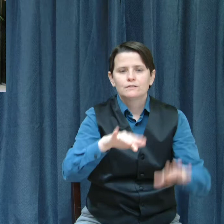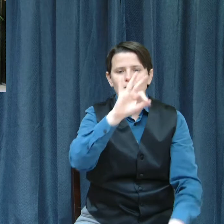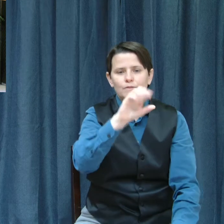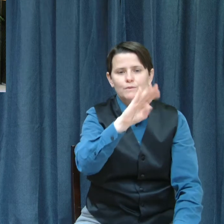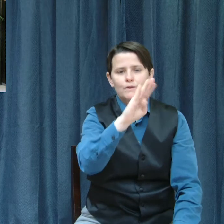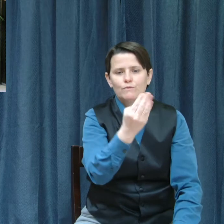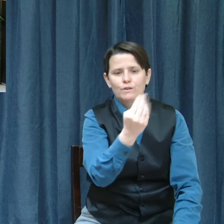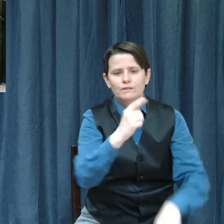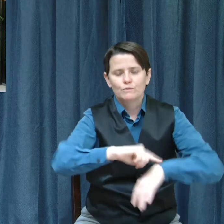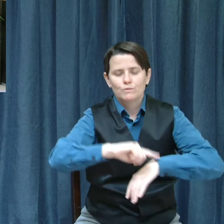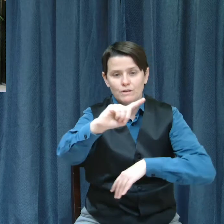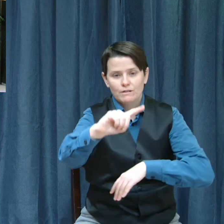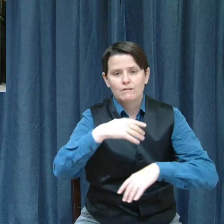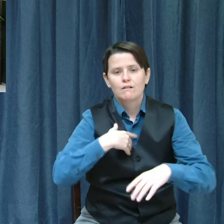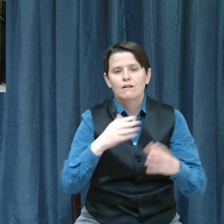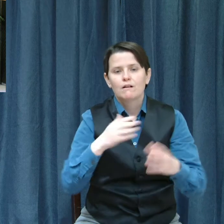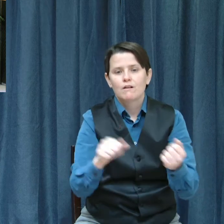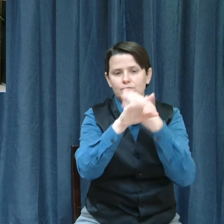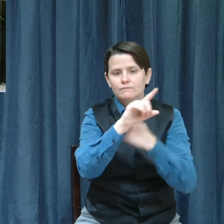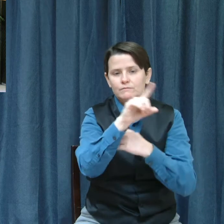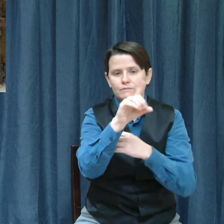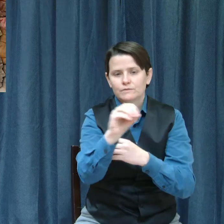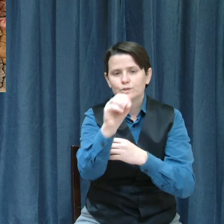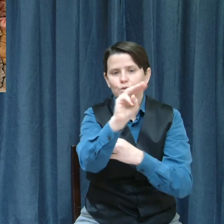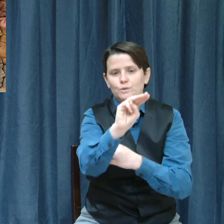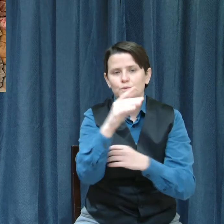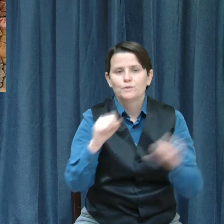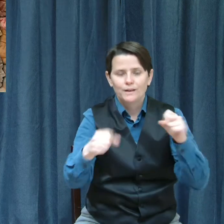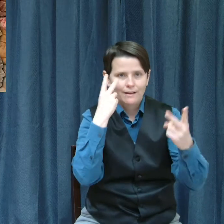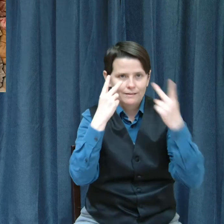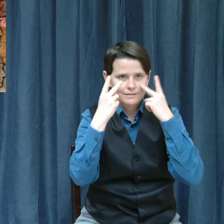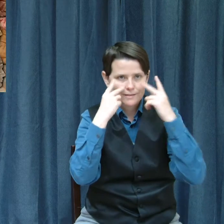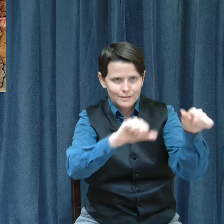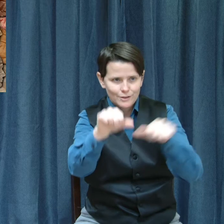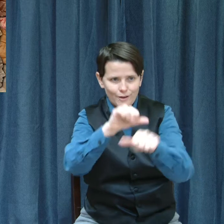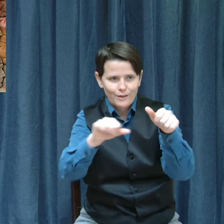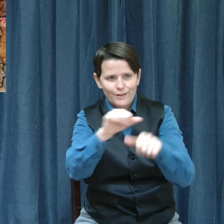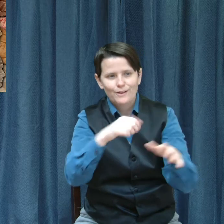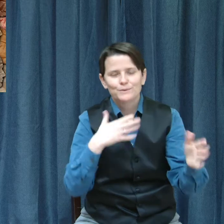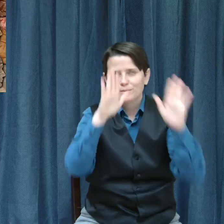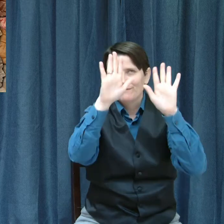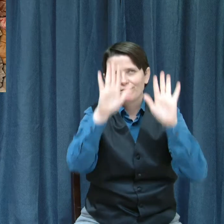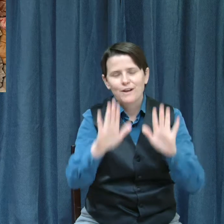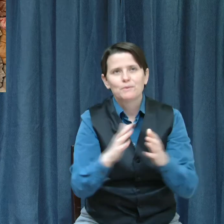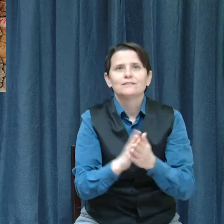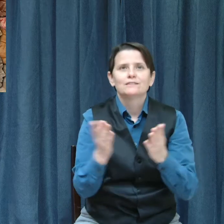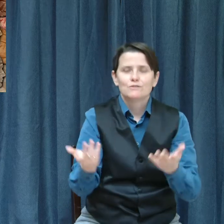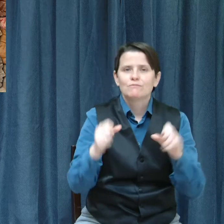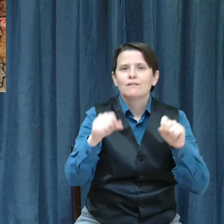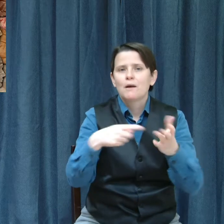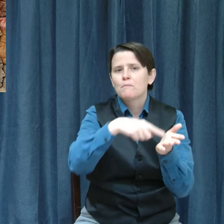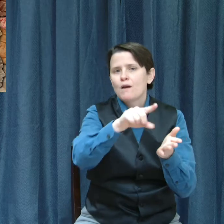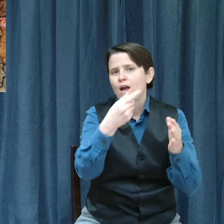at 1 o'clock on Zoom, so we'll all be able to see each other as well, which will be fabulous. It's offered on a love offering basis.